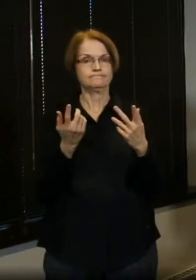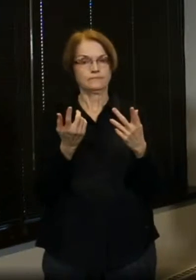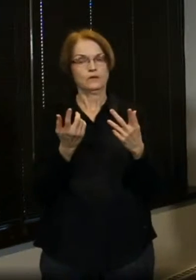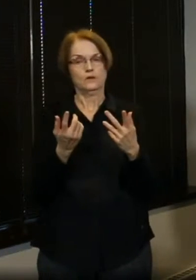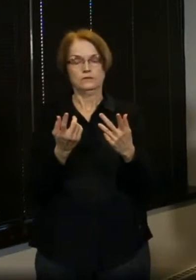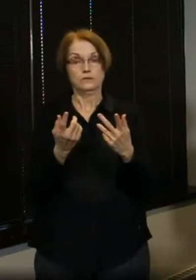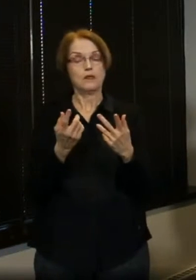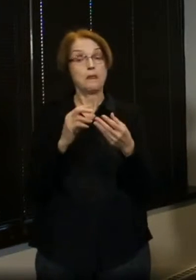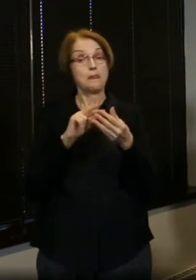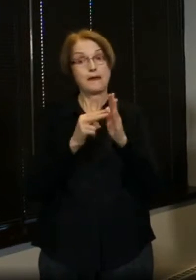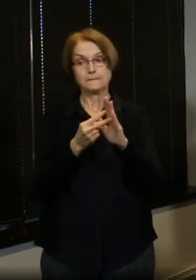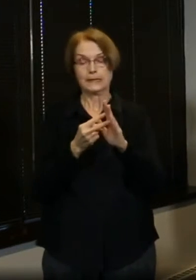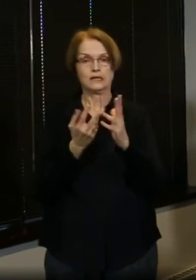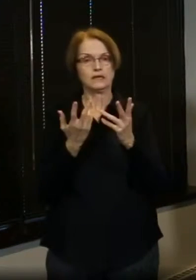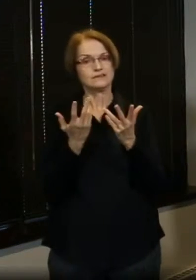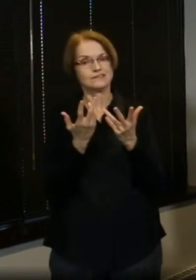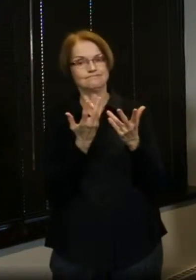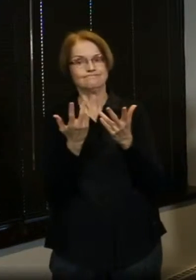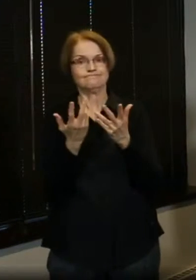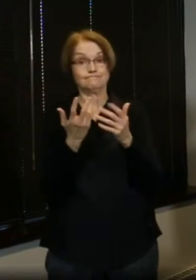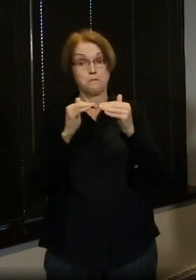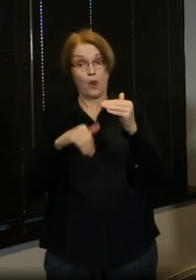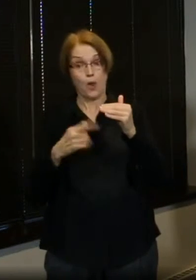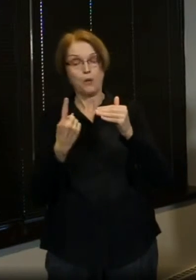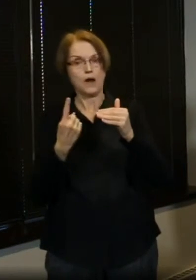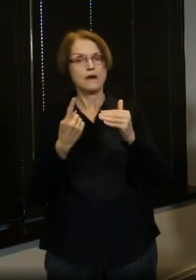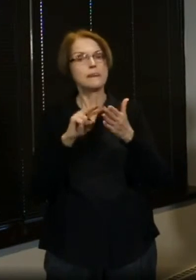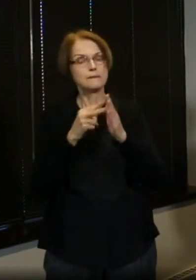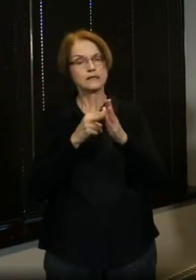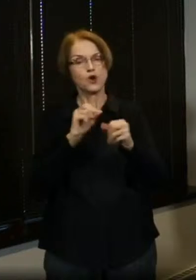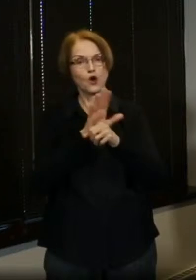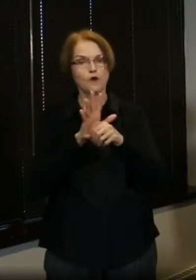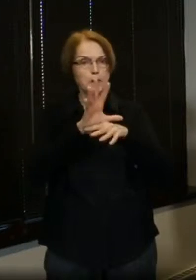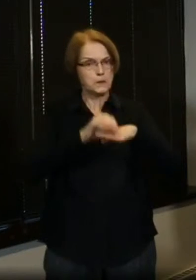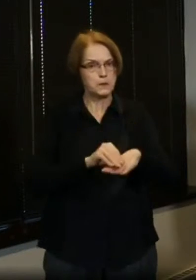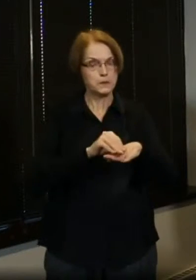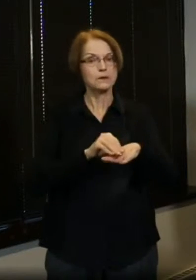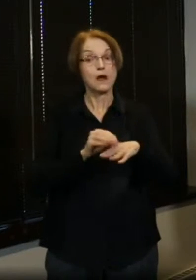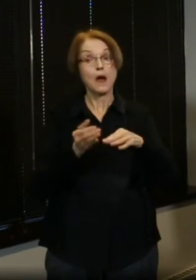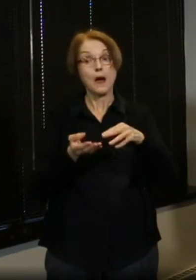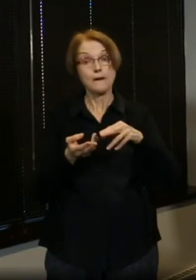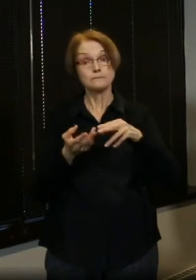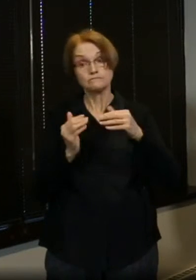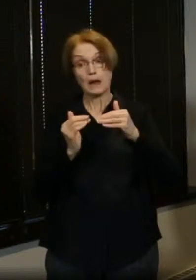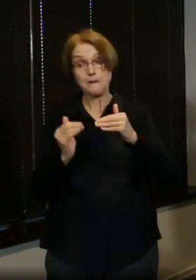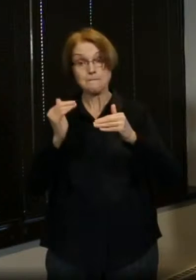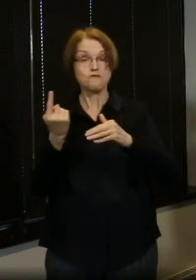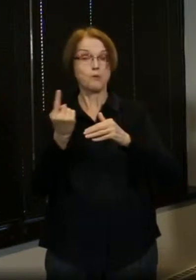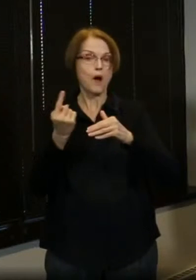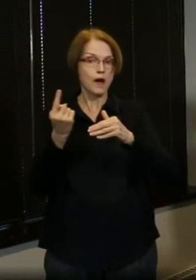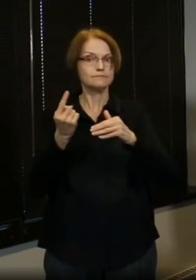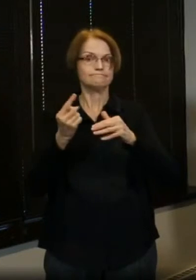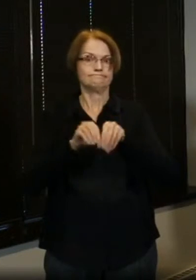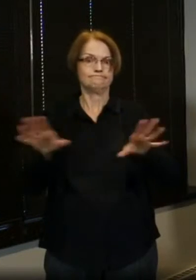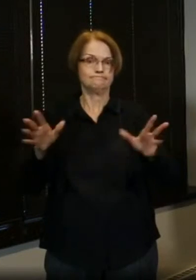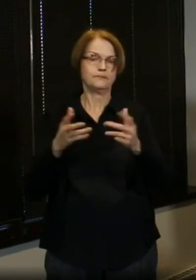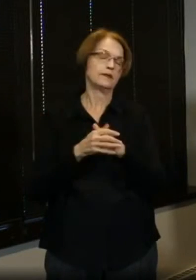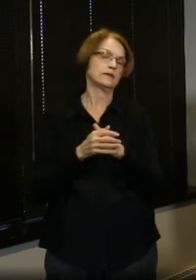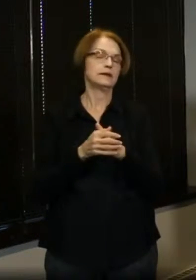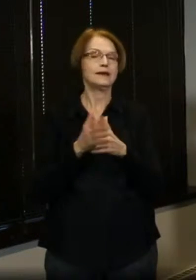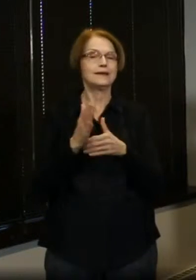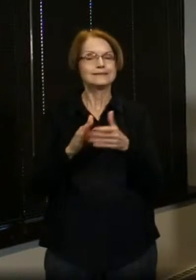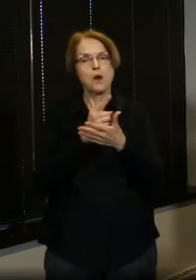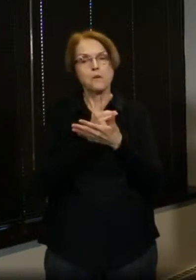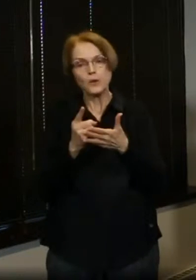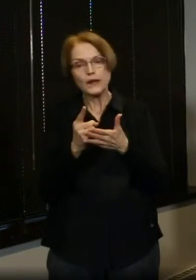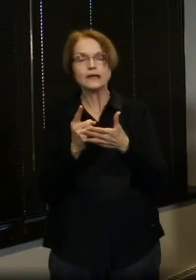order to keep that number below 1. So some weeks we're better than others. We're hovering around that 1. Anything